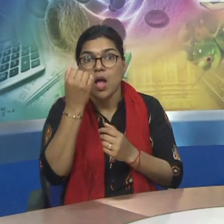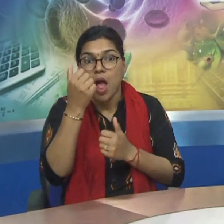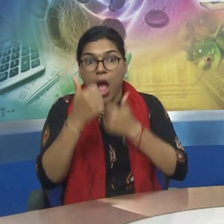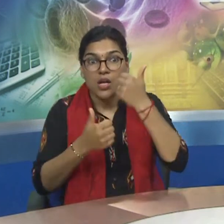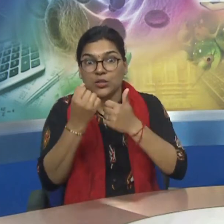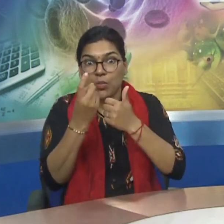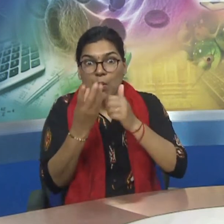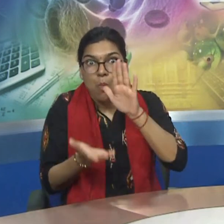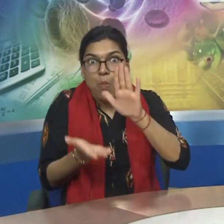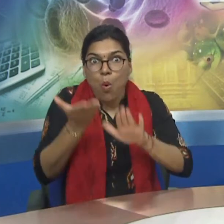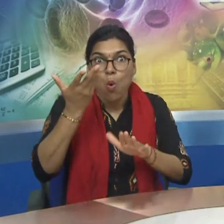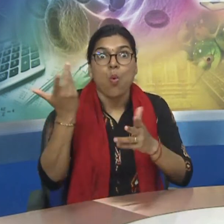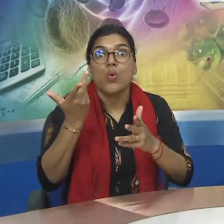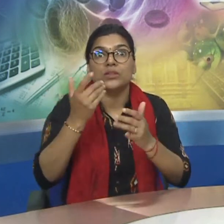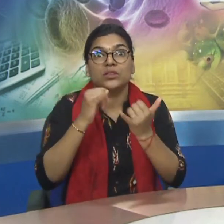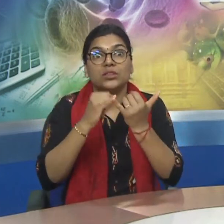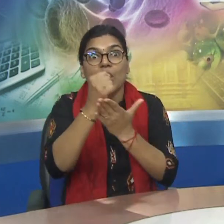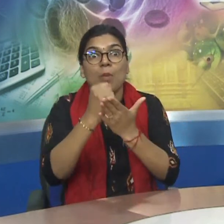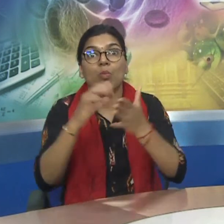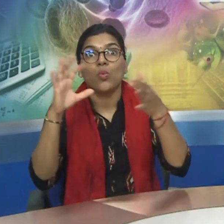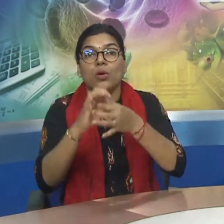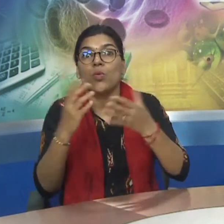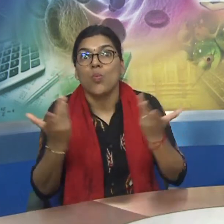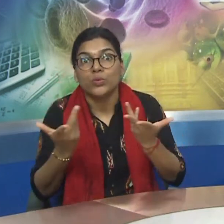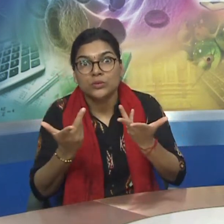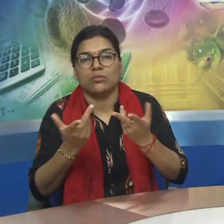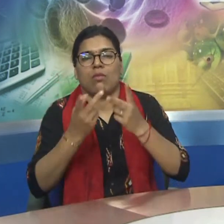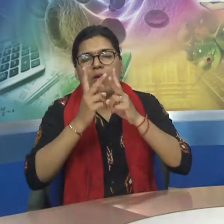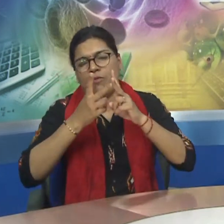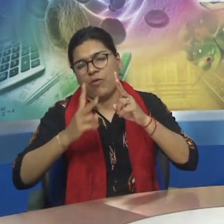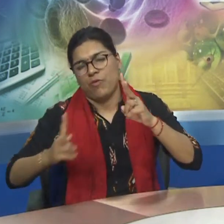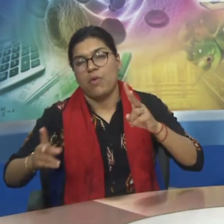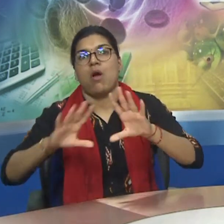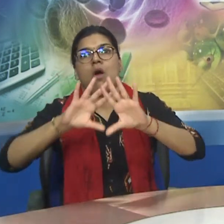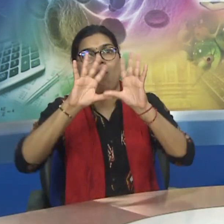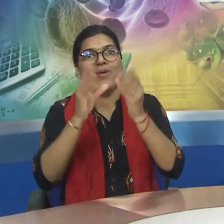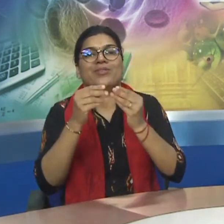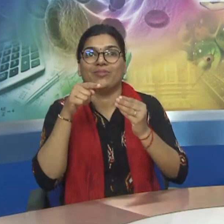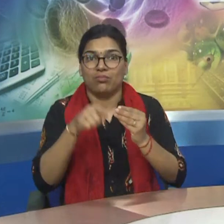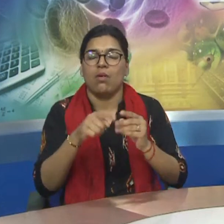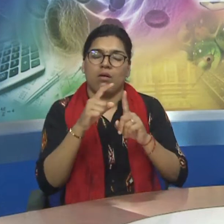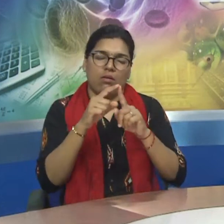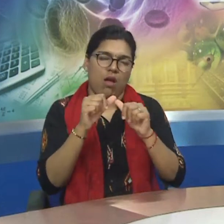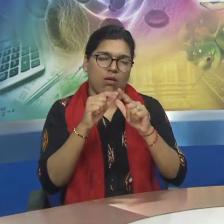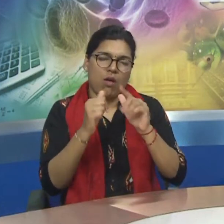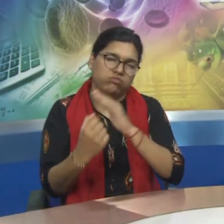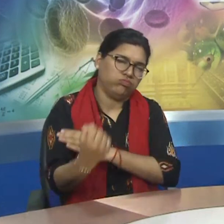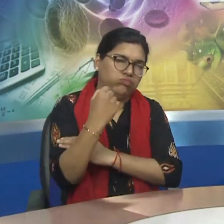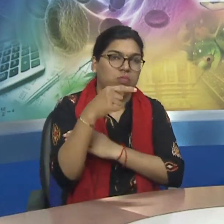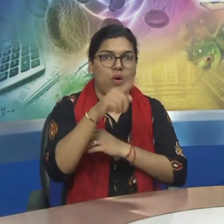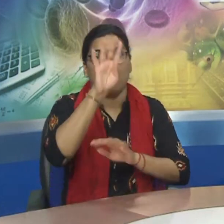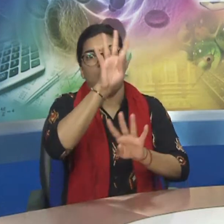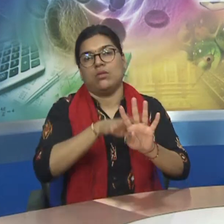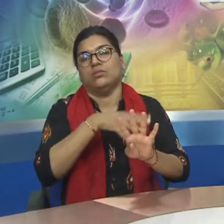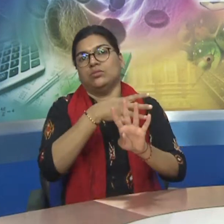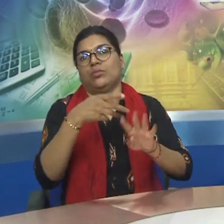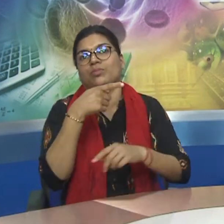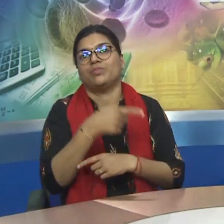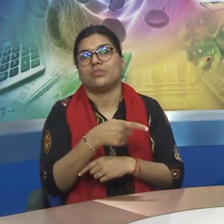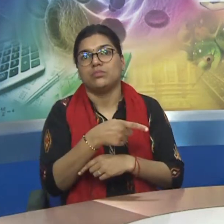easily calculate the number of boys and number of girls in the class, and their related data calculation can also be